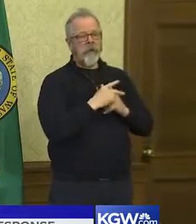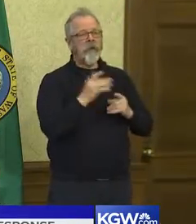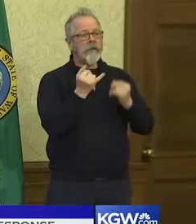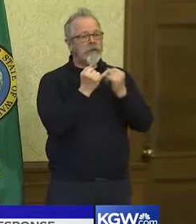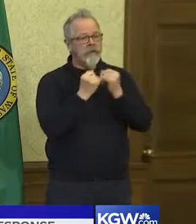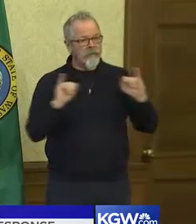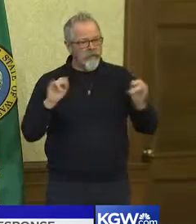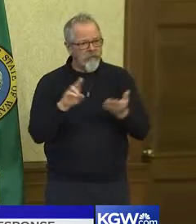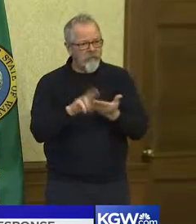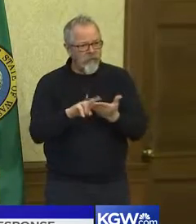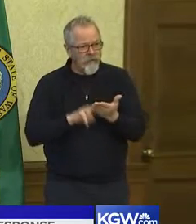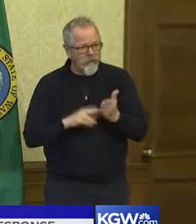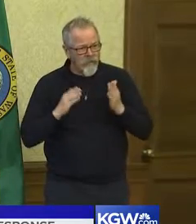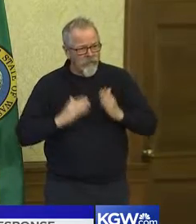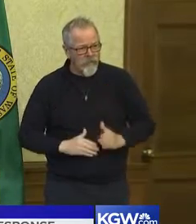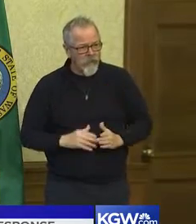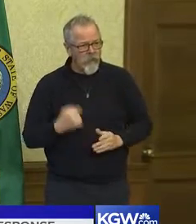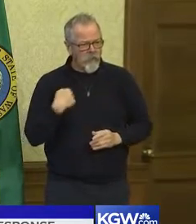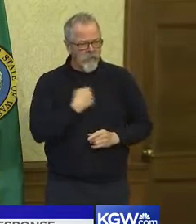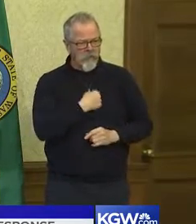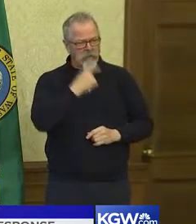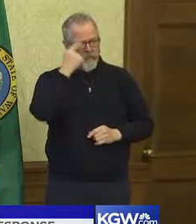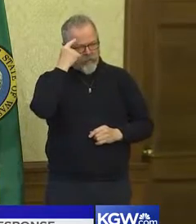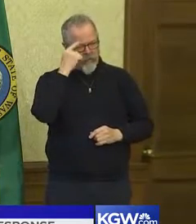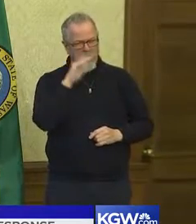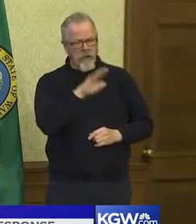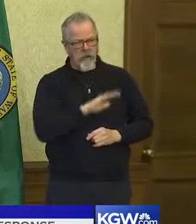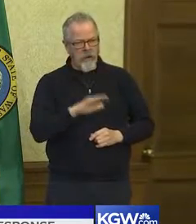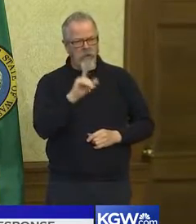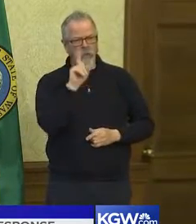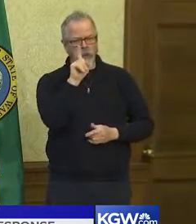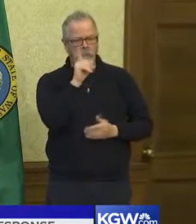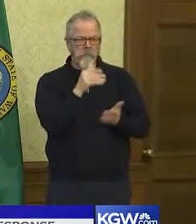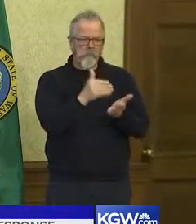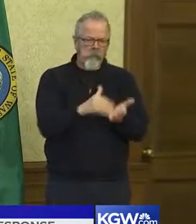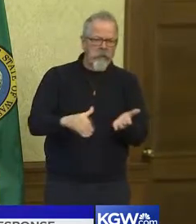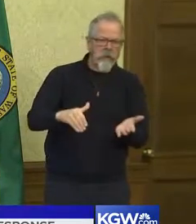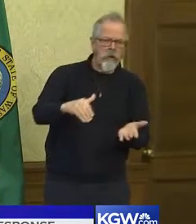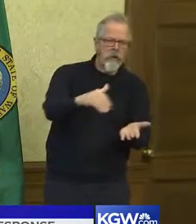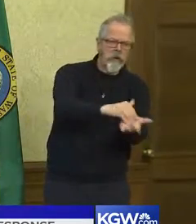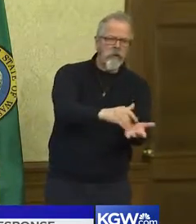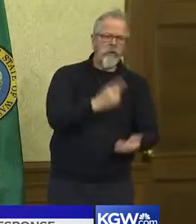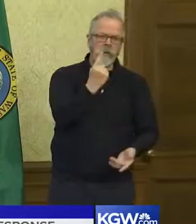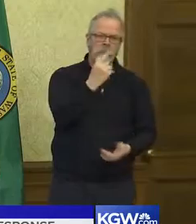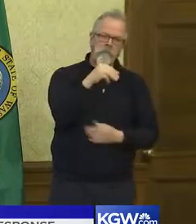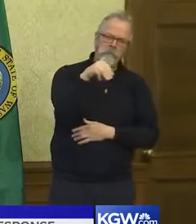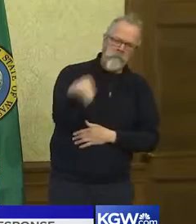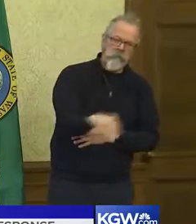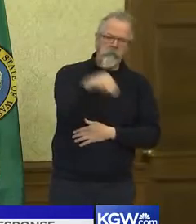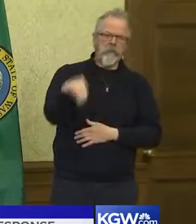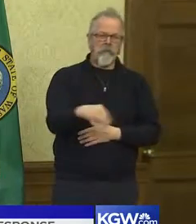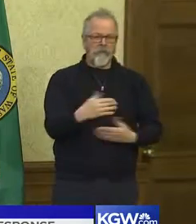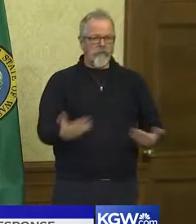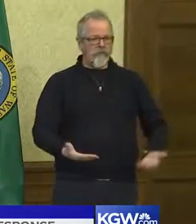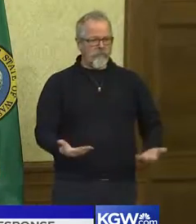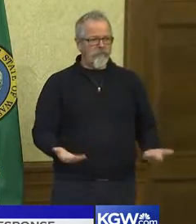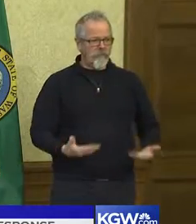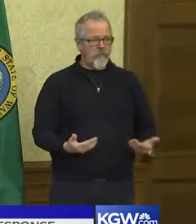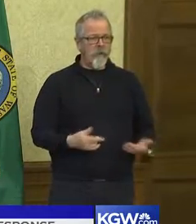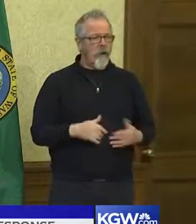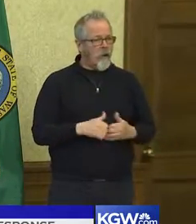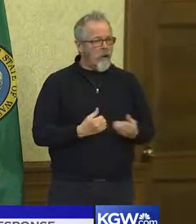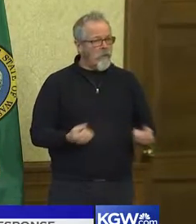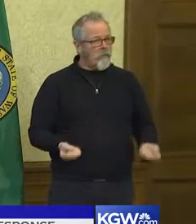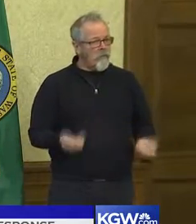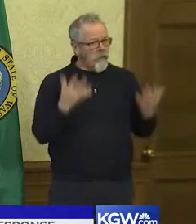We don't know how many of them have been impacted by COVID-19, but we need to hope for the best and prepare for the most. And so